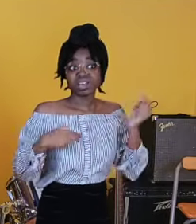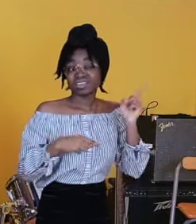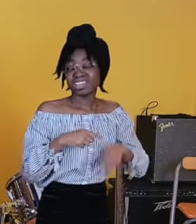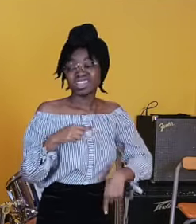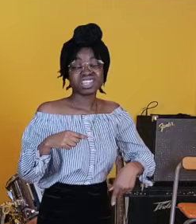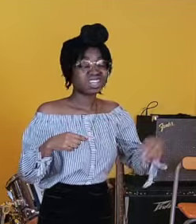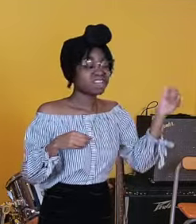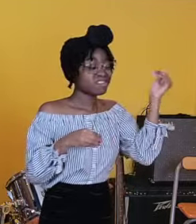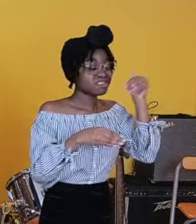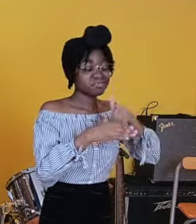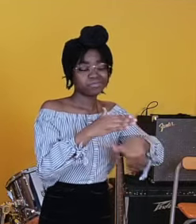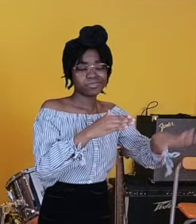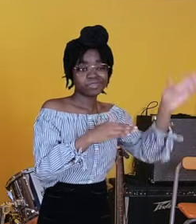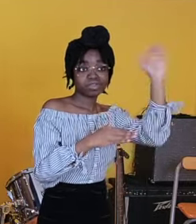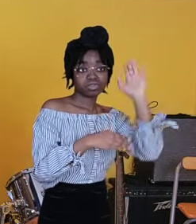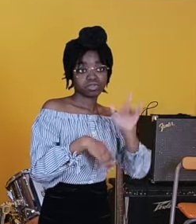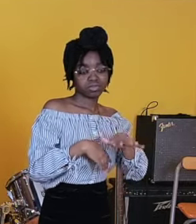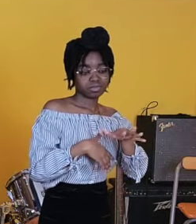God's presence.